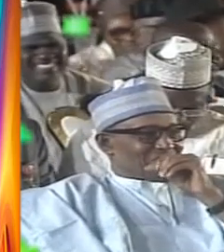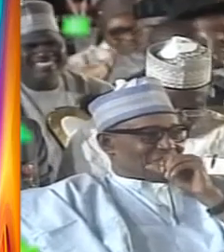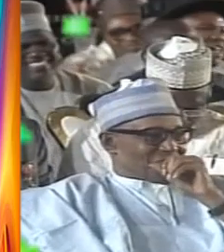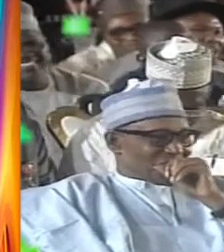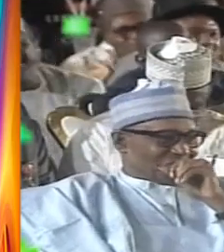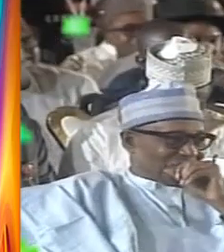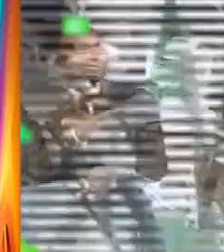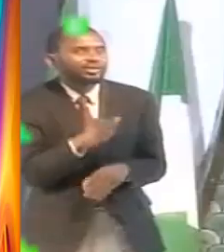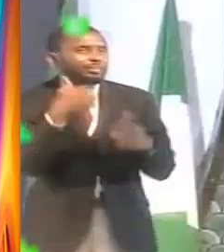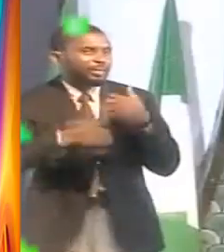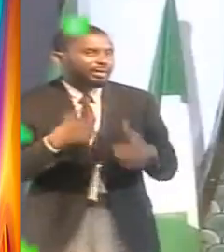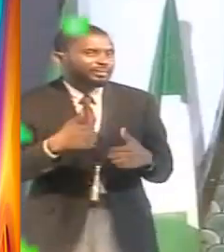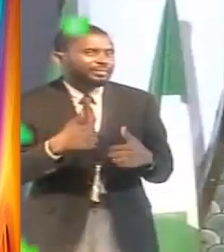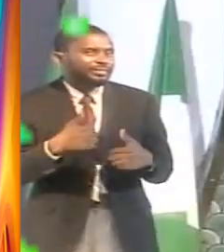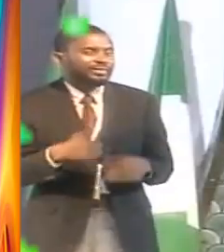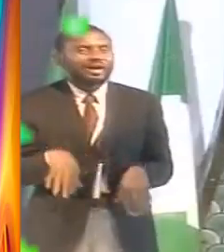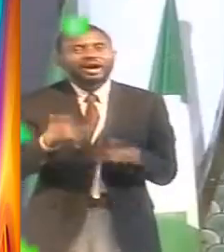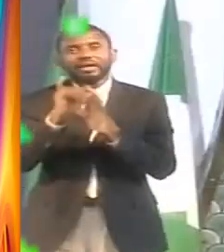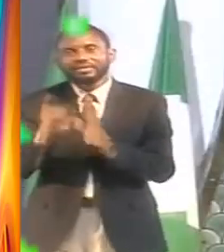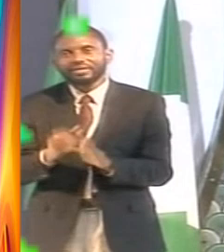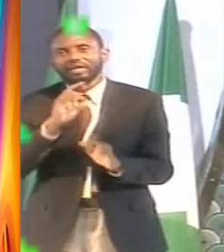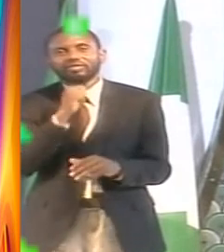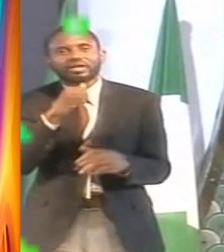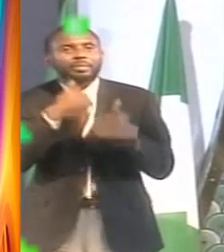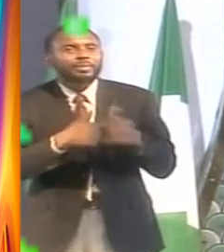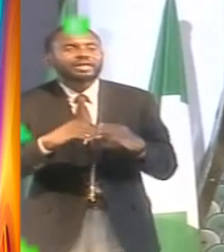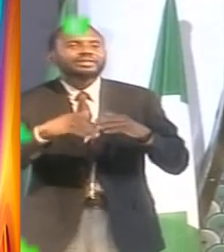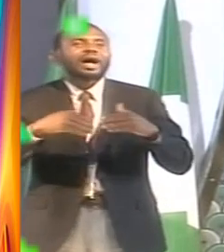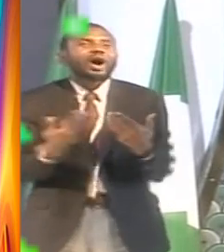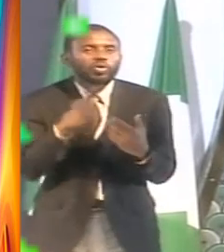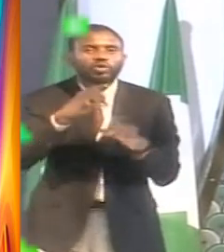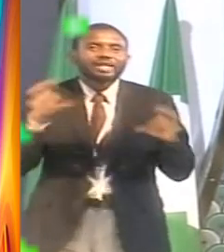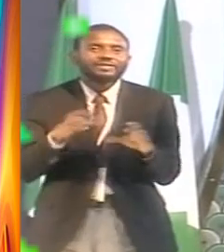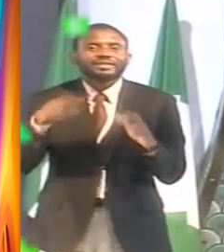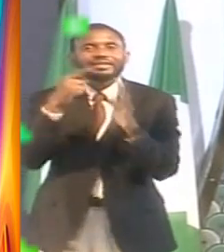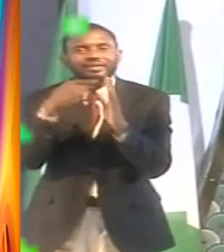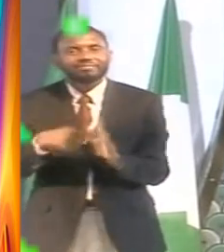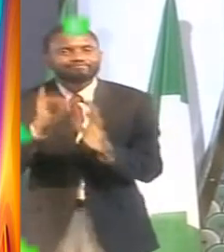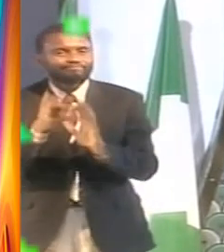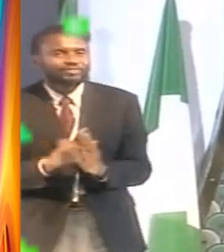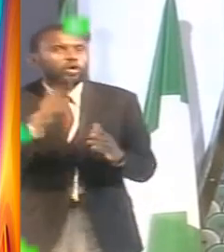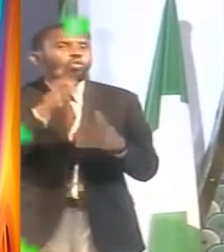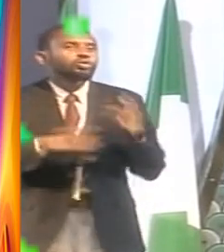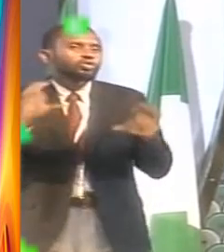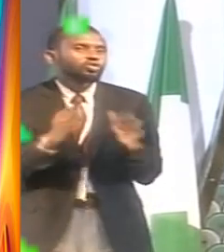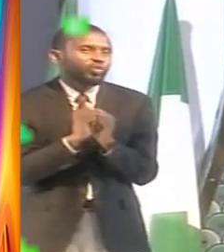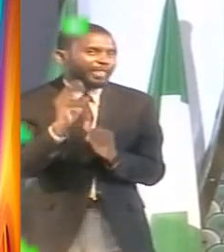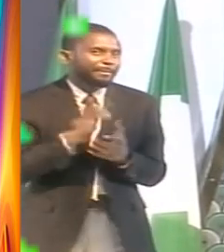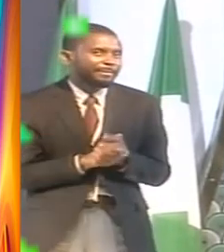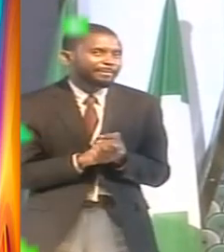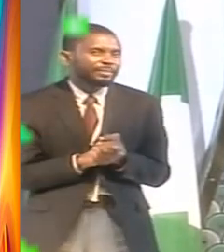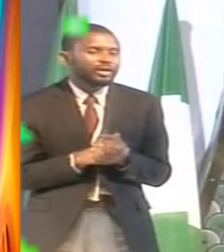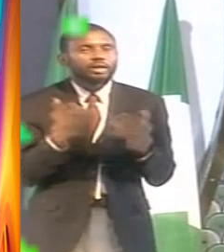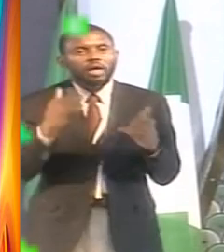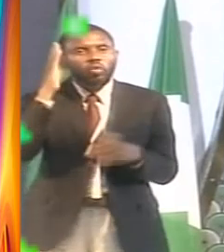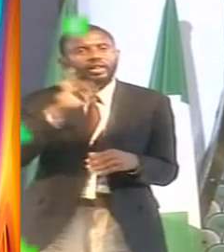a problem. Identities are not a problem. It's how you activate those identities and what you do with them. Now, will I